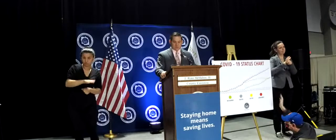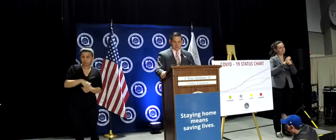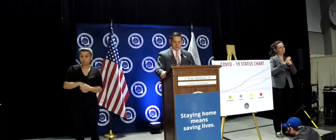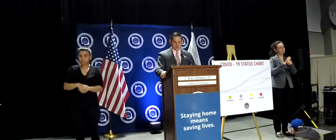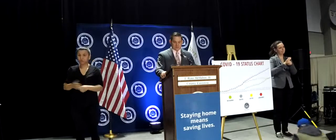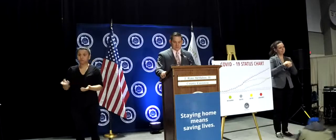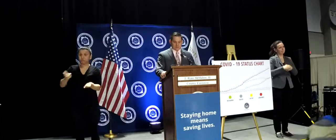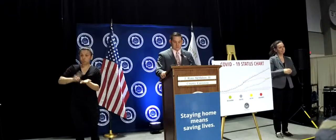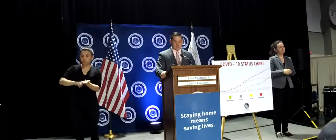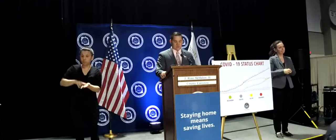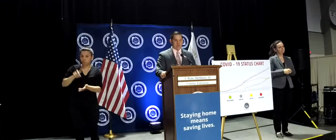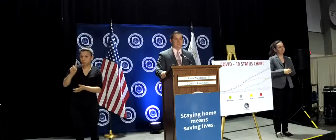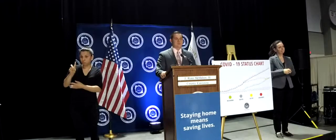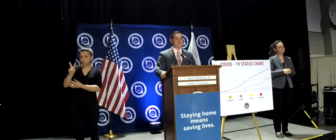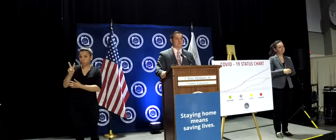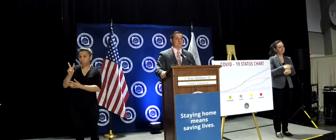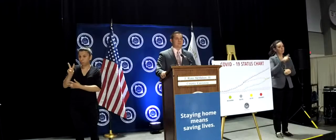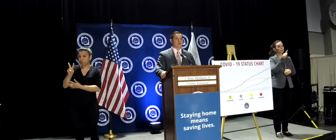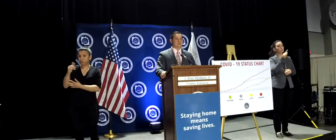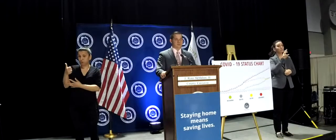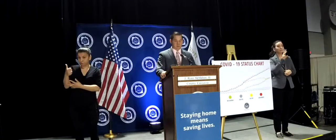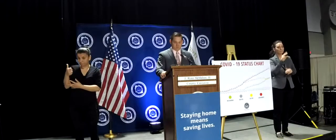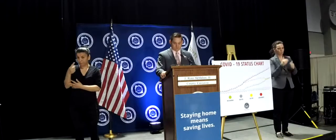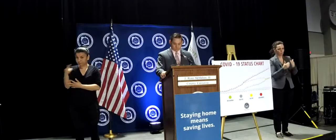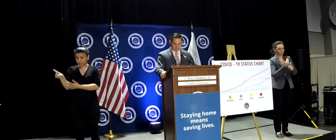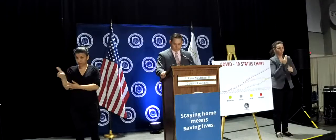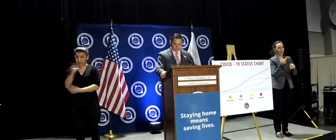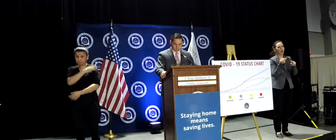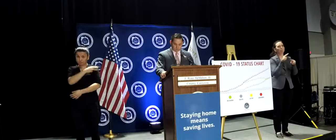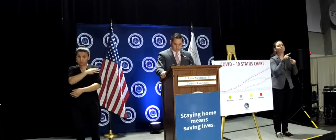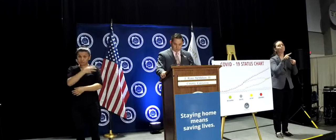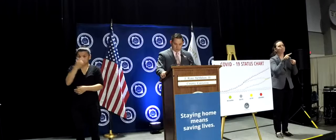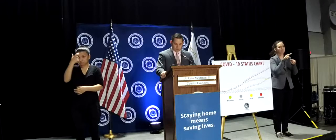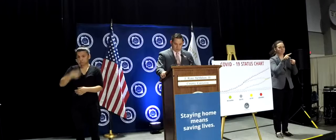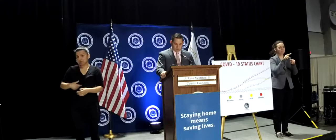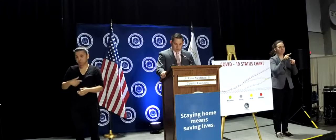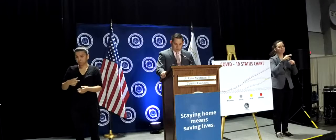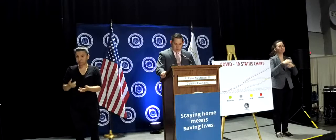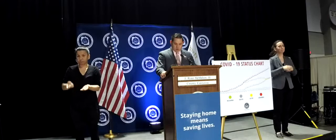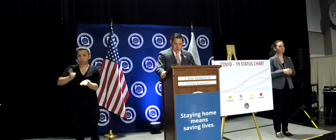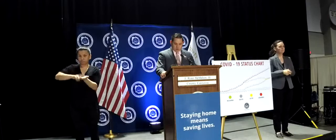have 26 new cases since yesterday.